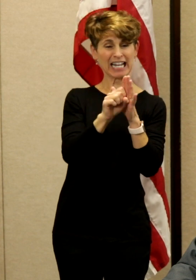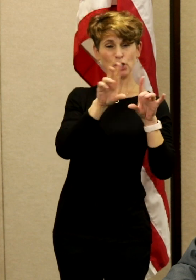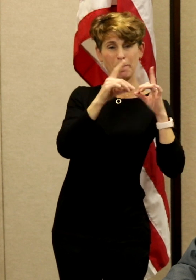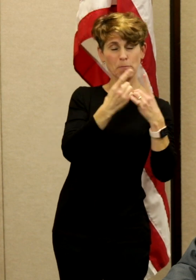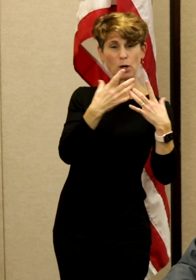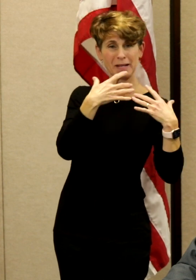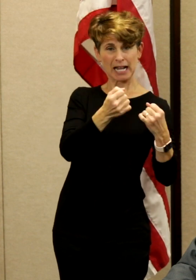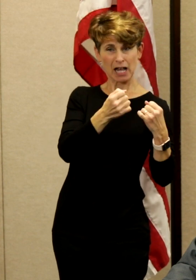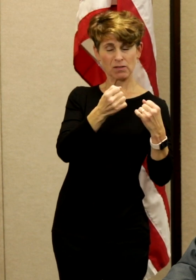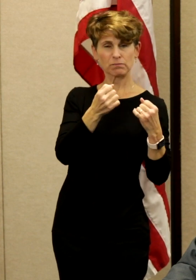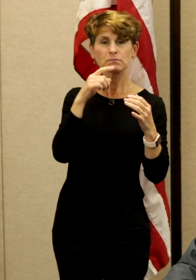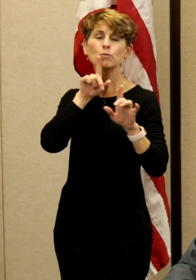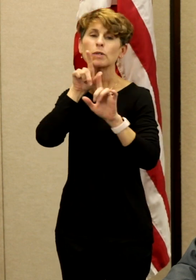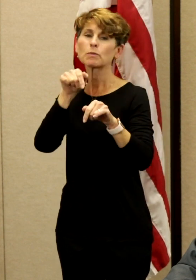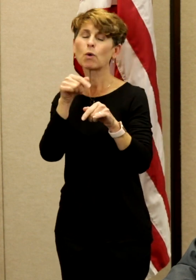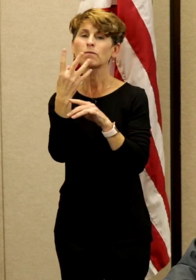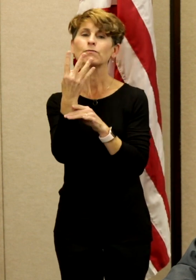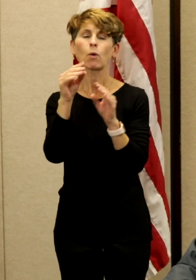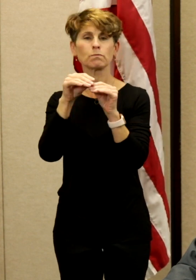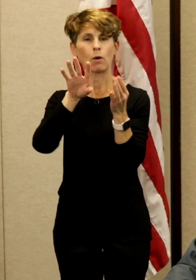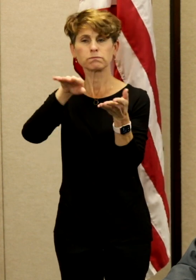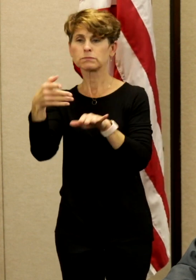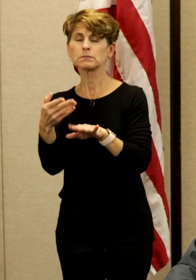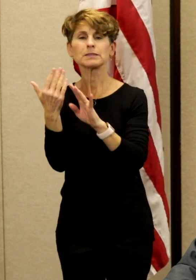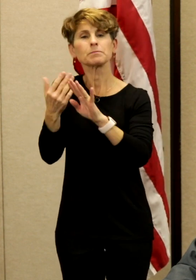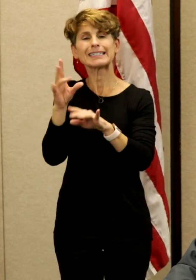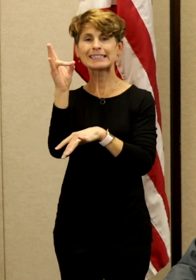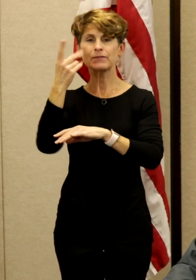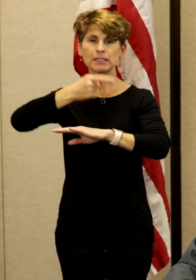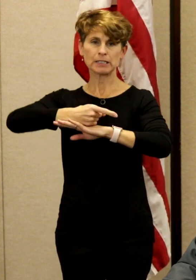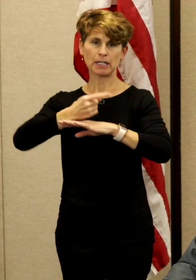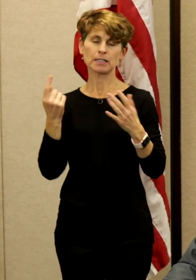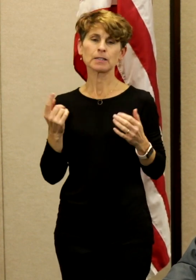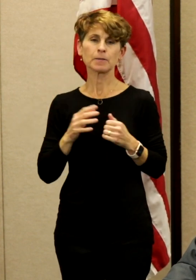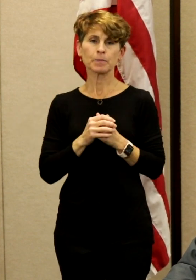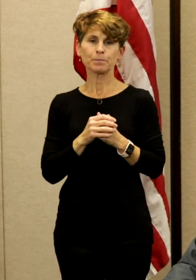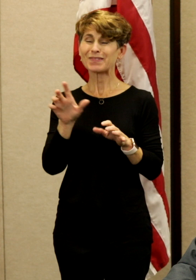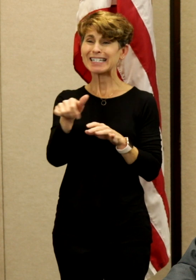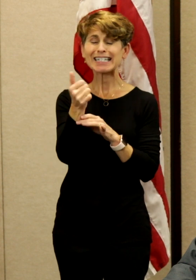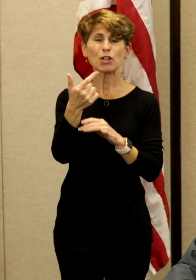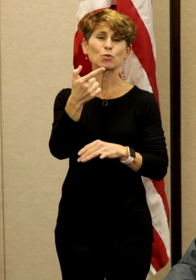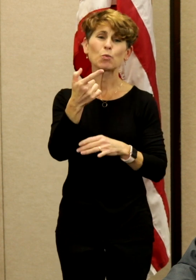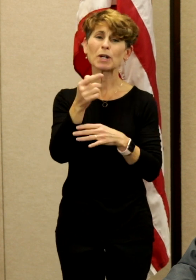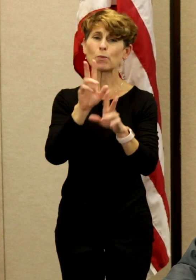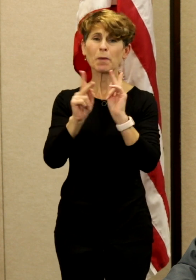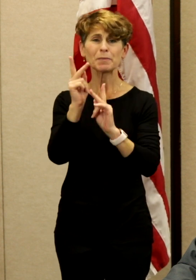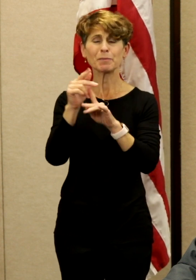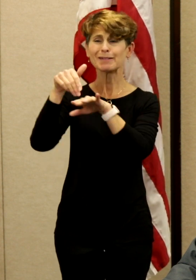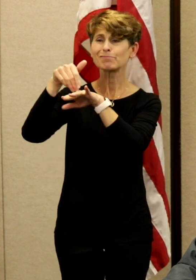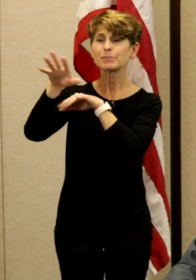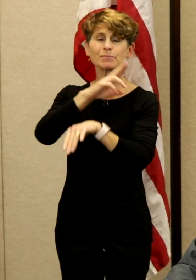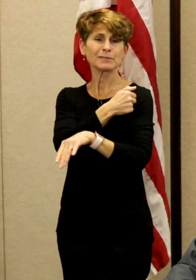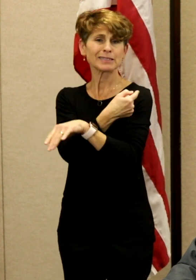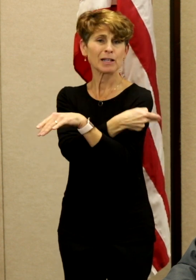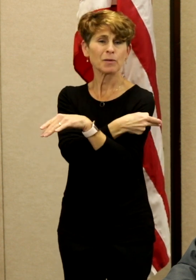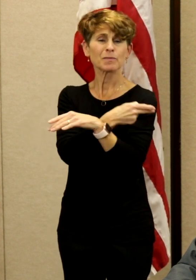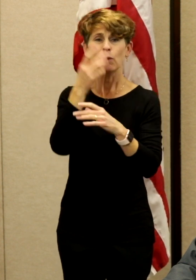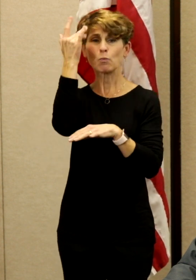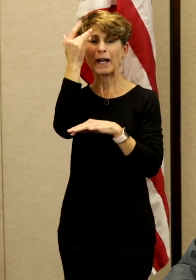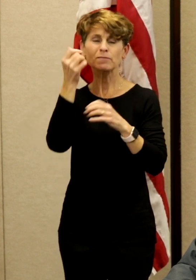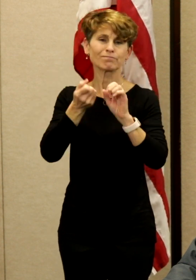reported 4 more deaths over the previous 7 days. Another 21 people were hospitalized due